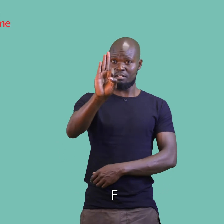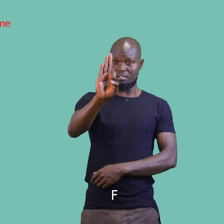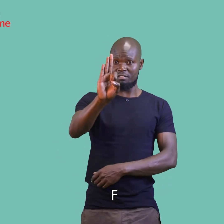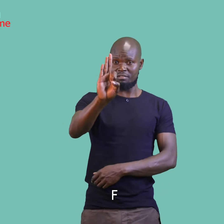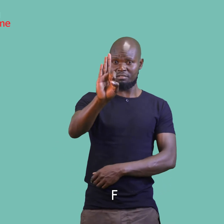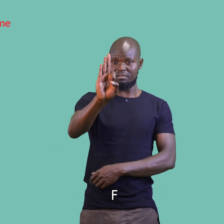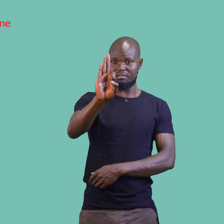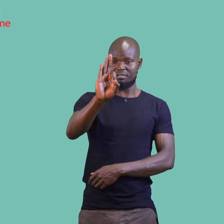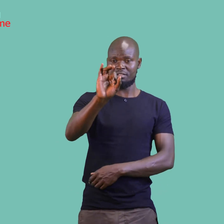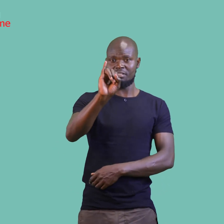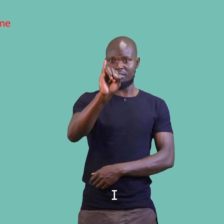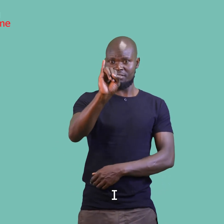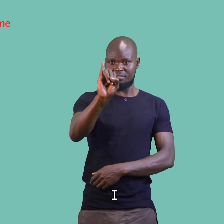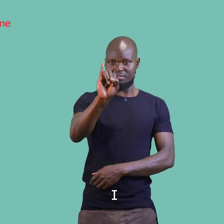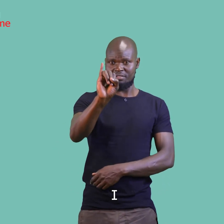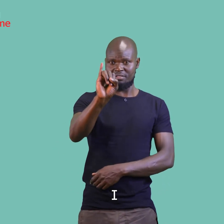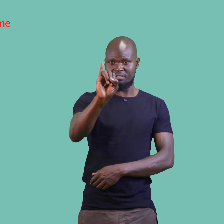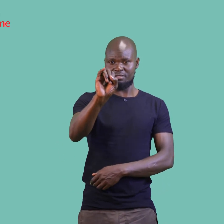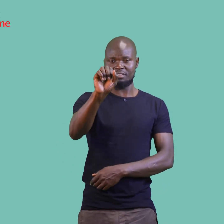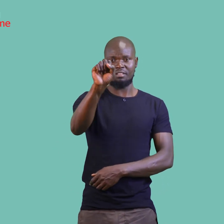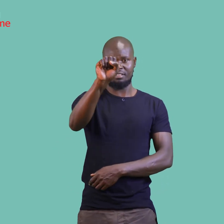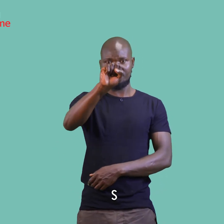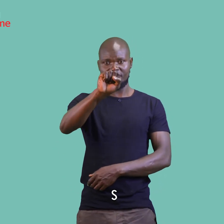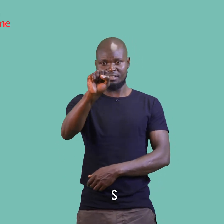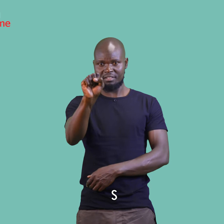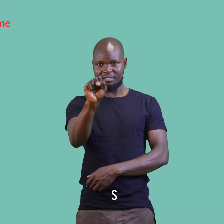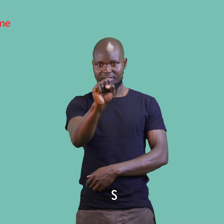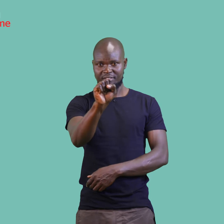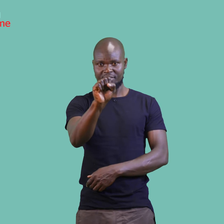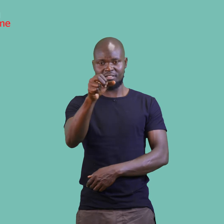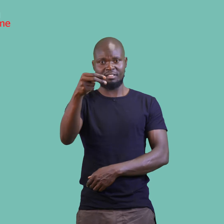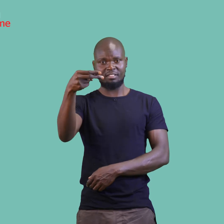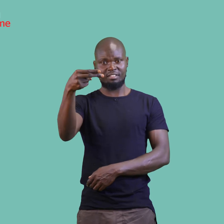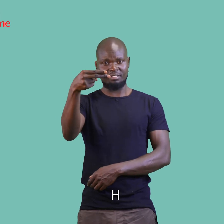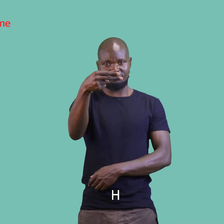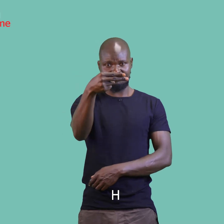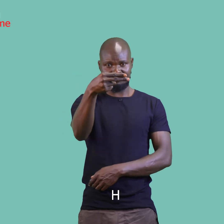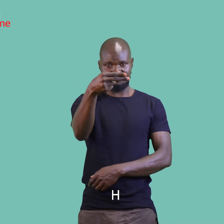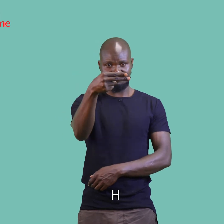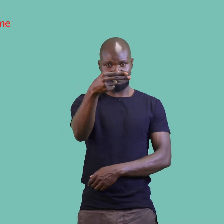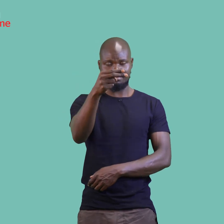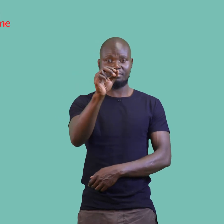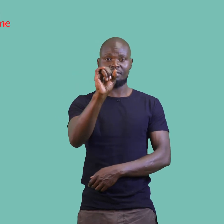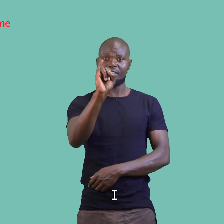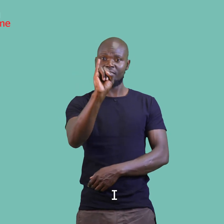F I S H